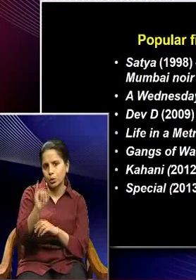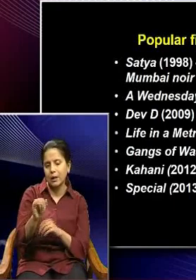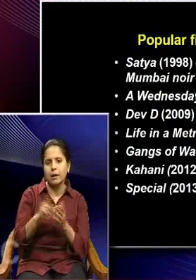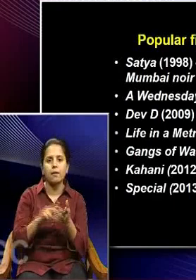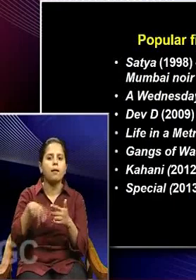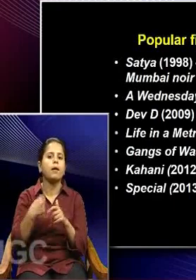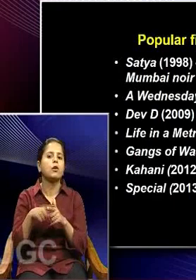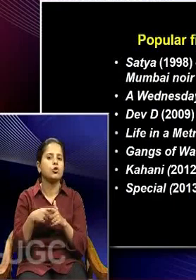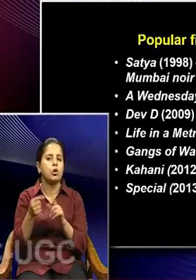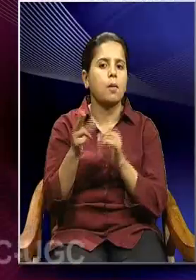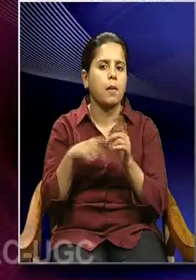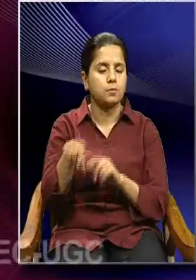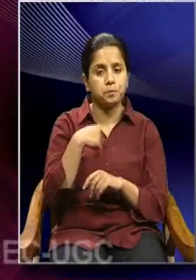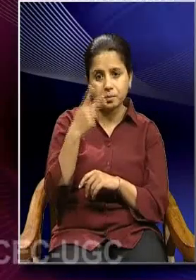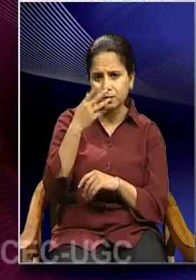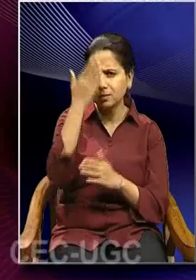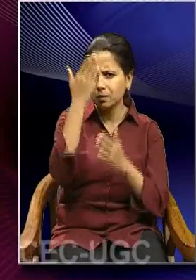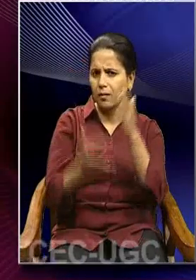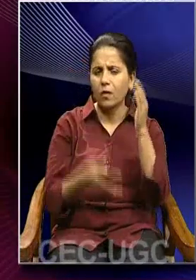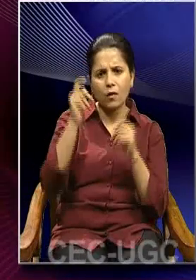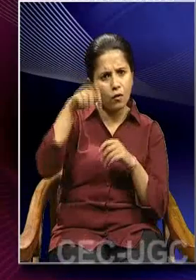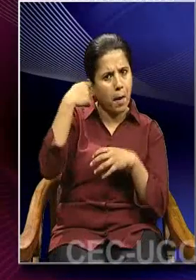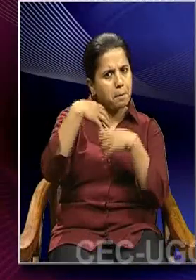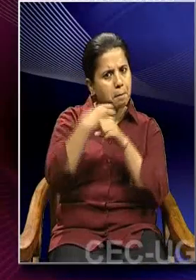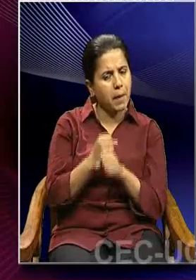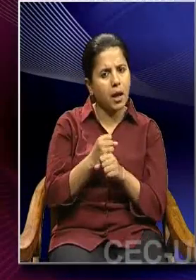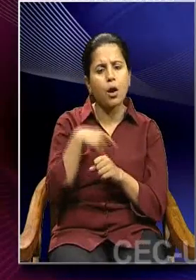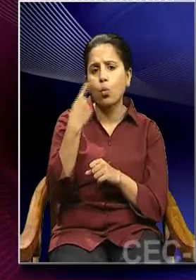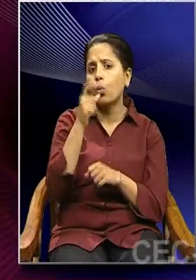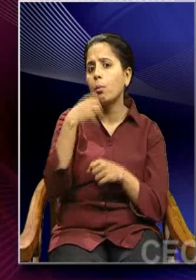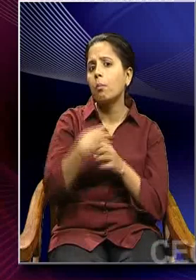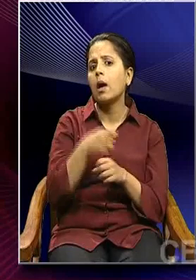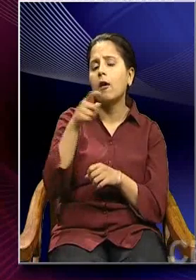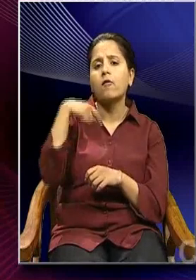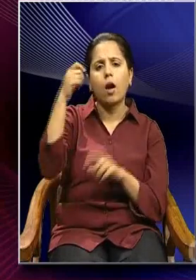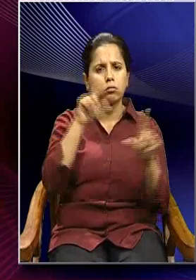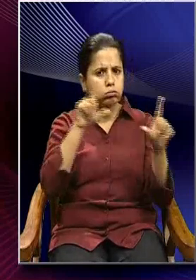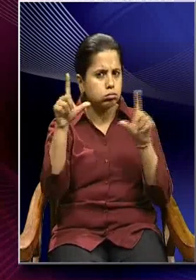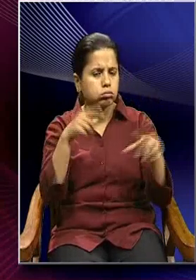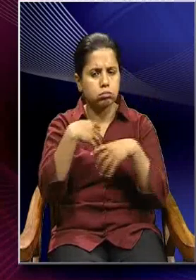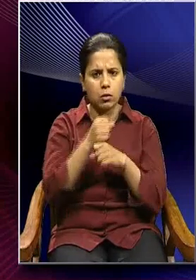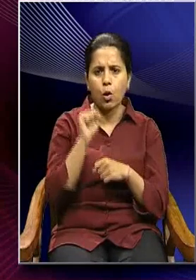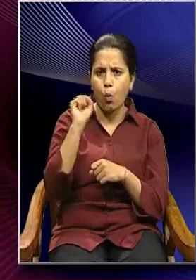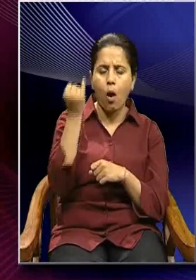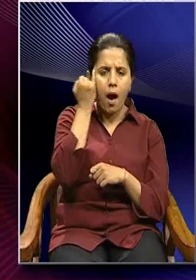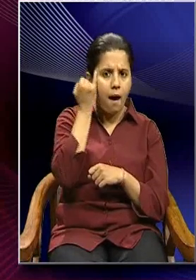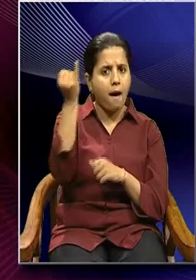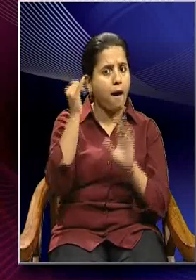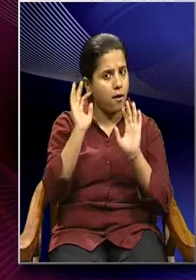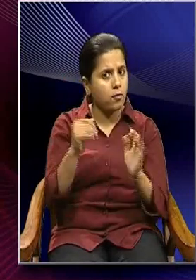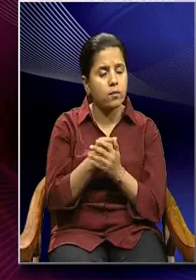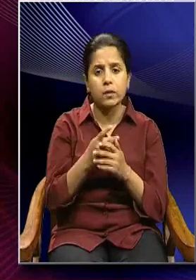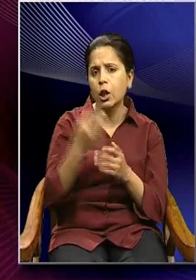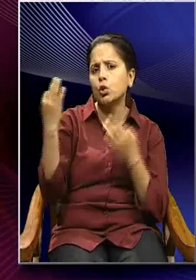Pandey. So we find that all these films which were made by the filmmakers, those who had their own ideas with these